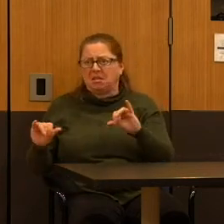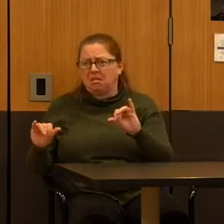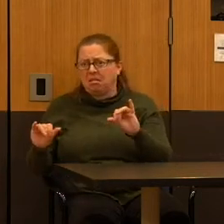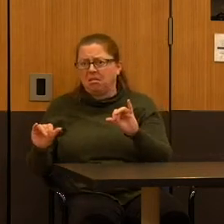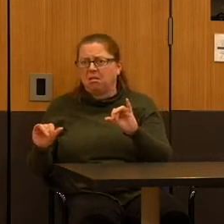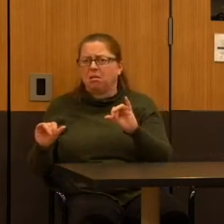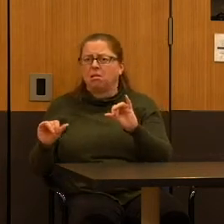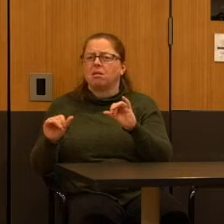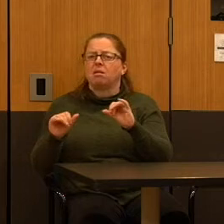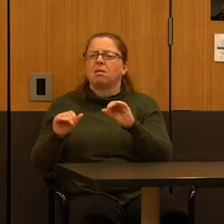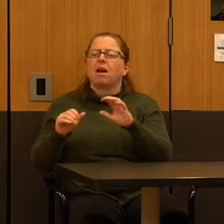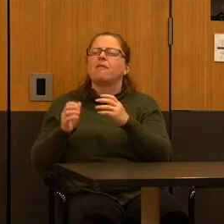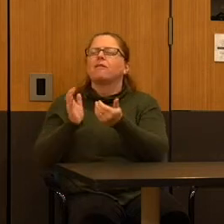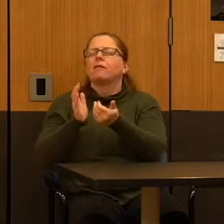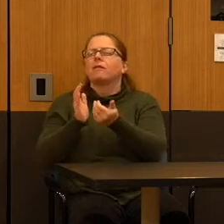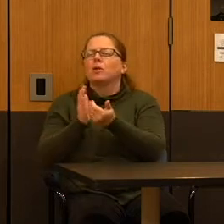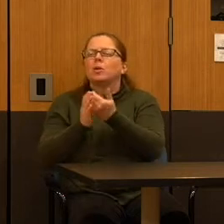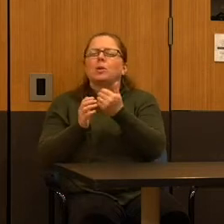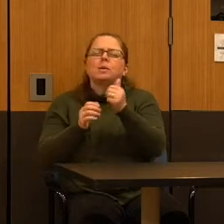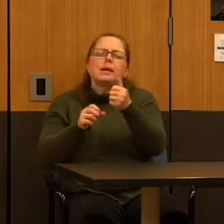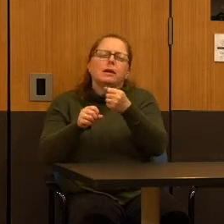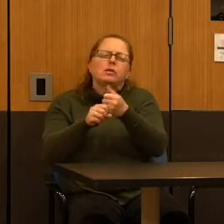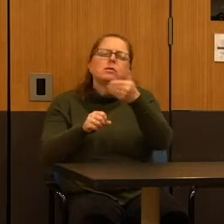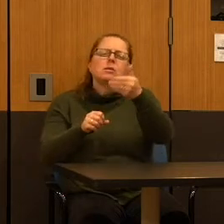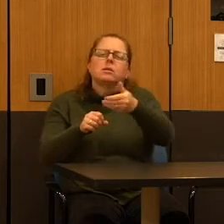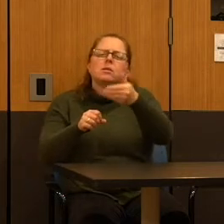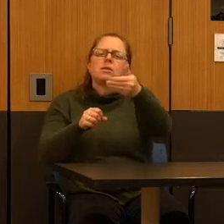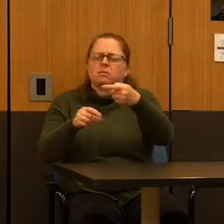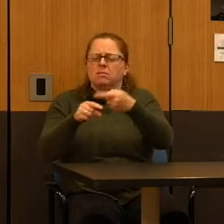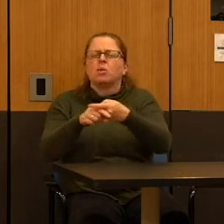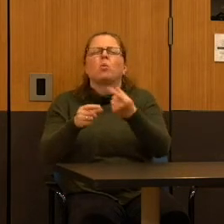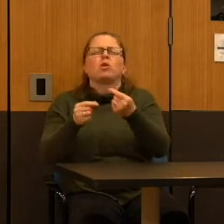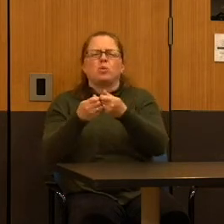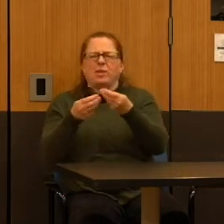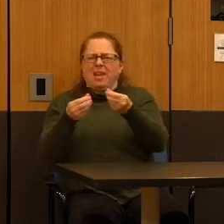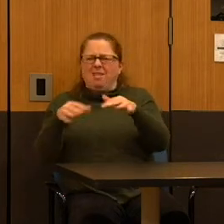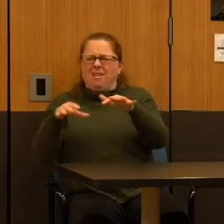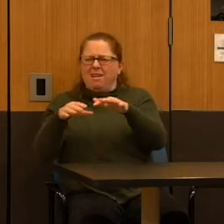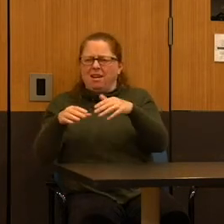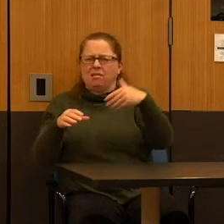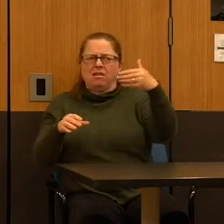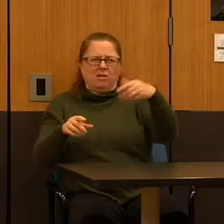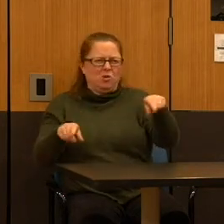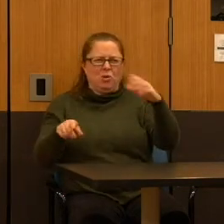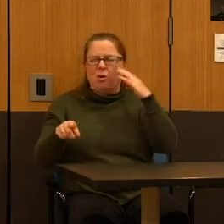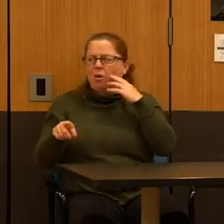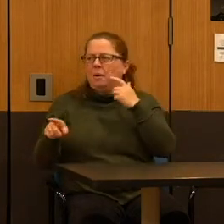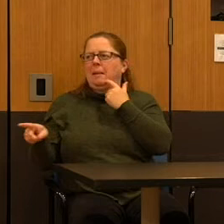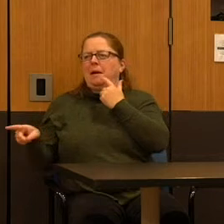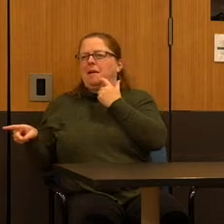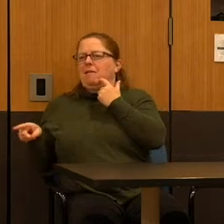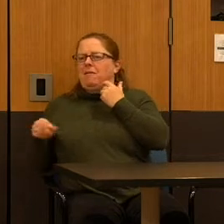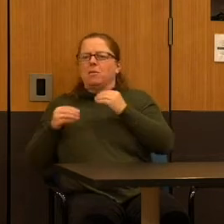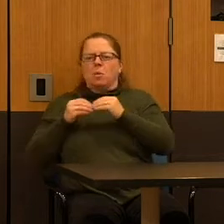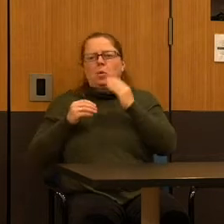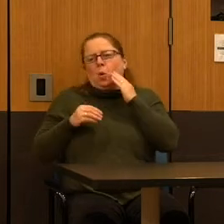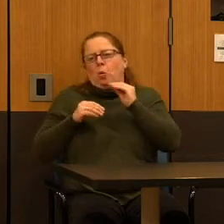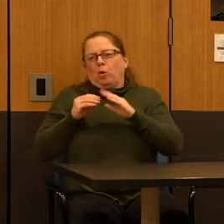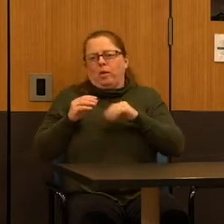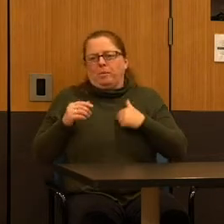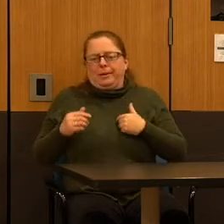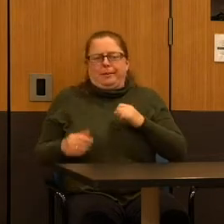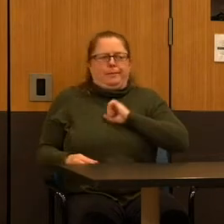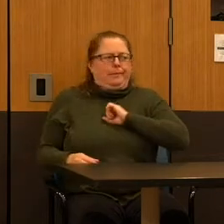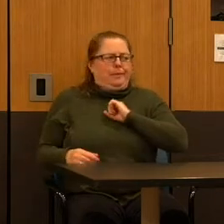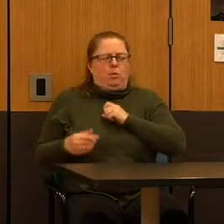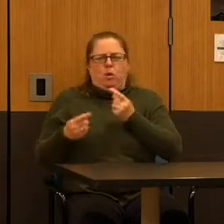sort of renewed conflicts every decade or so where it's like, what's going to happen with this site? I'm sure locals know about this more than I do.